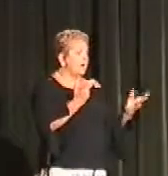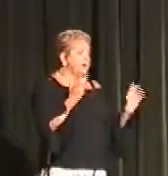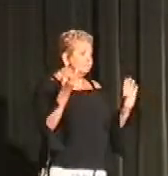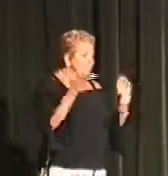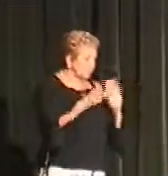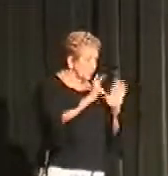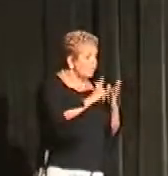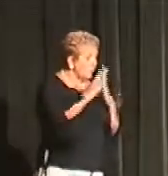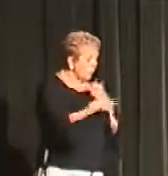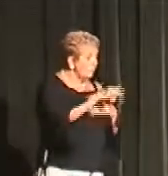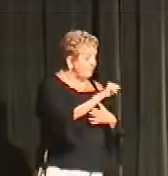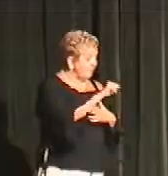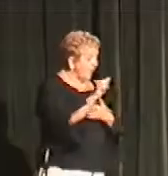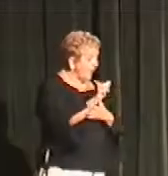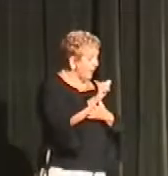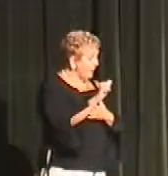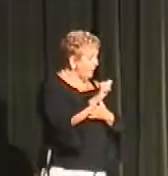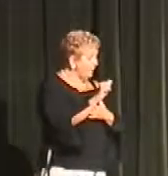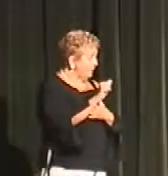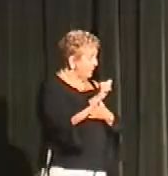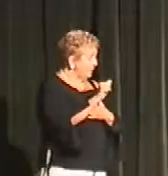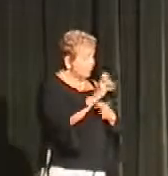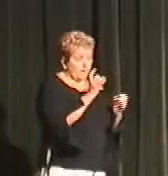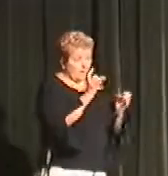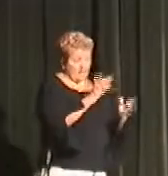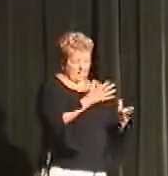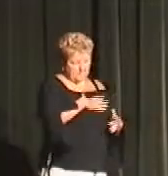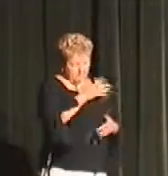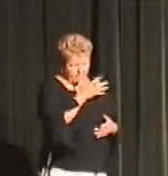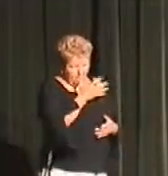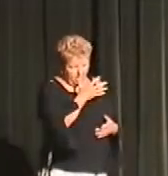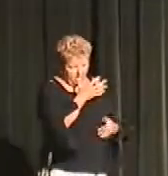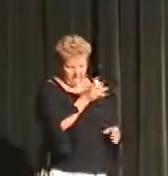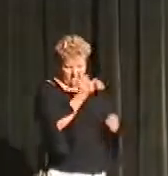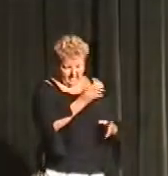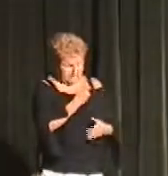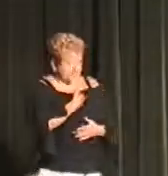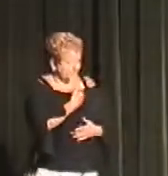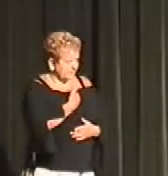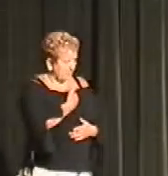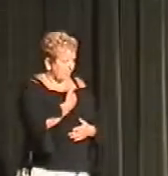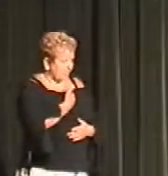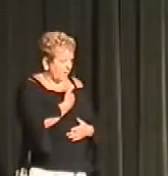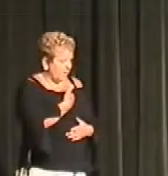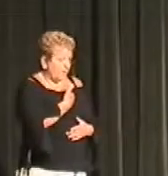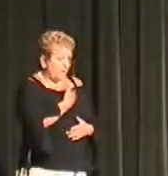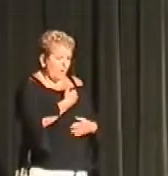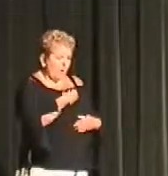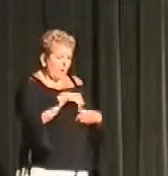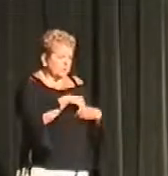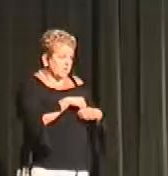I hated my mom and I hated me. I was filled with hatred really for everyone.